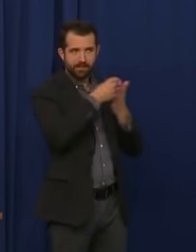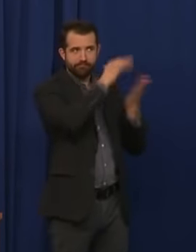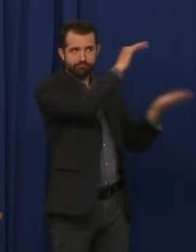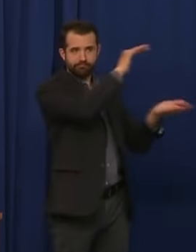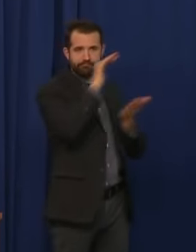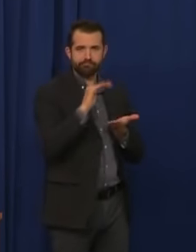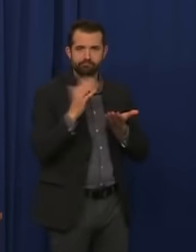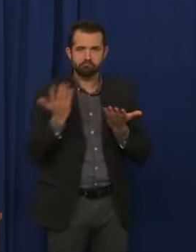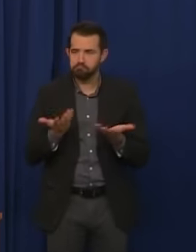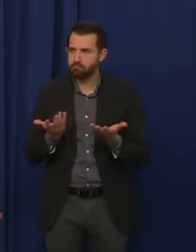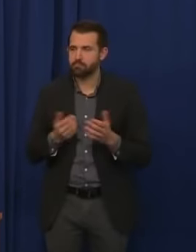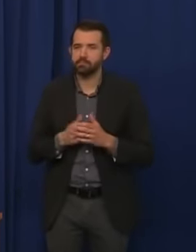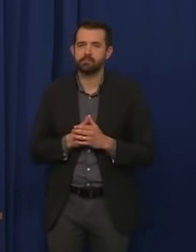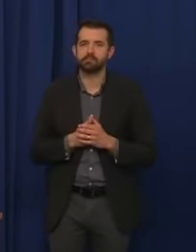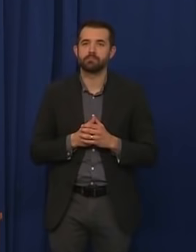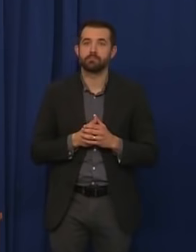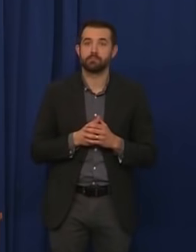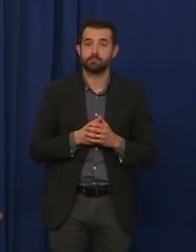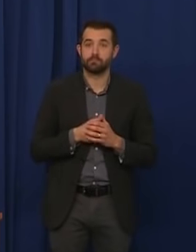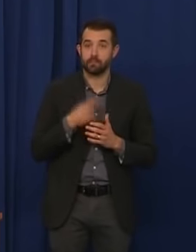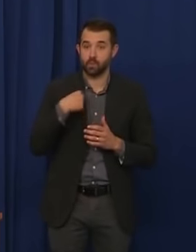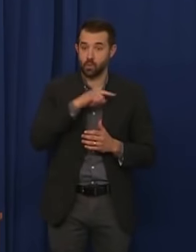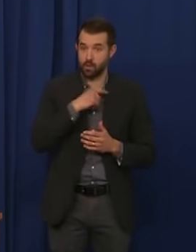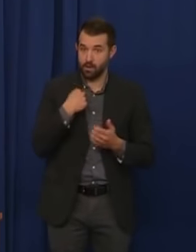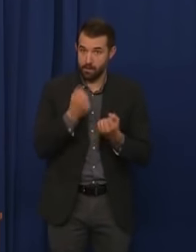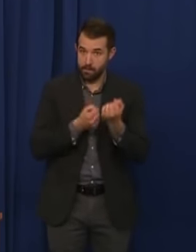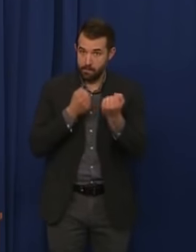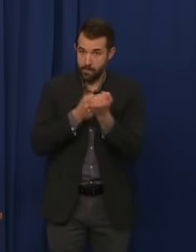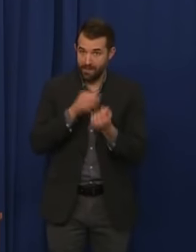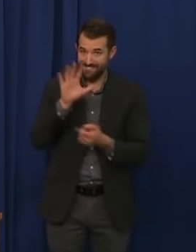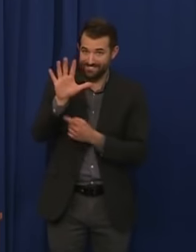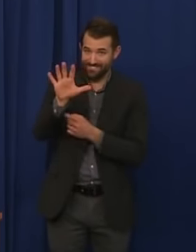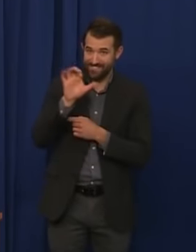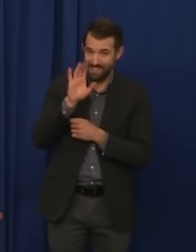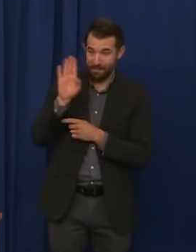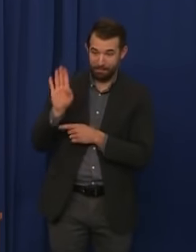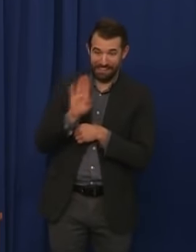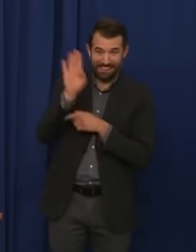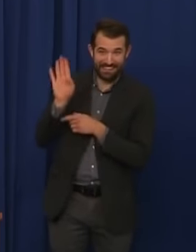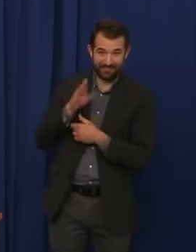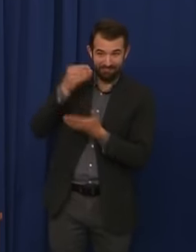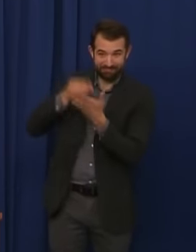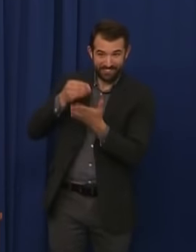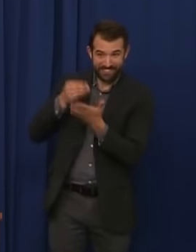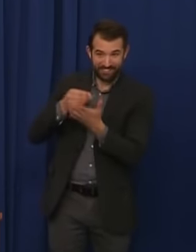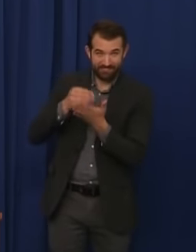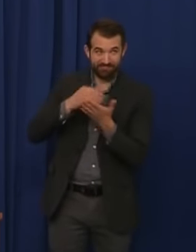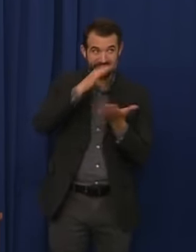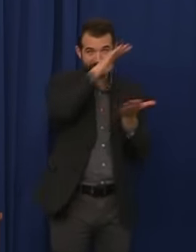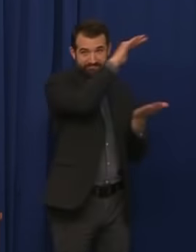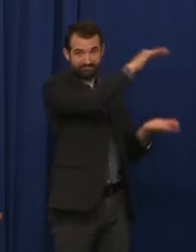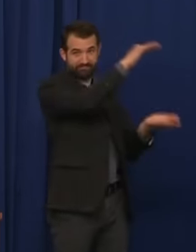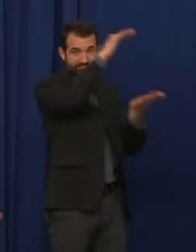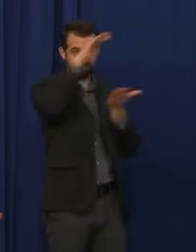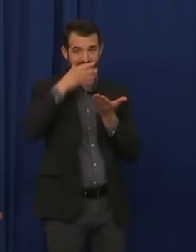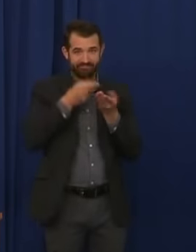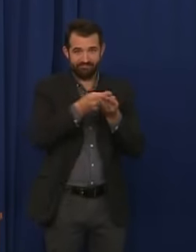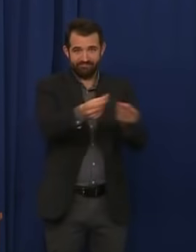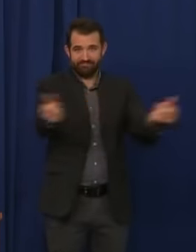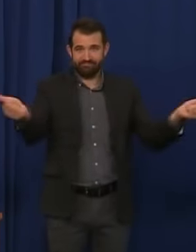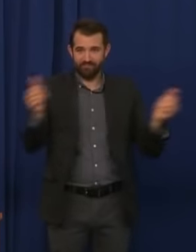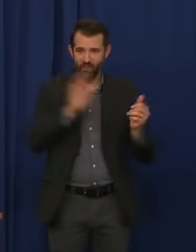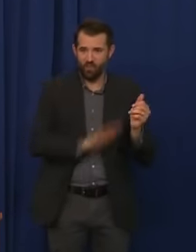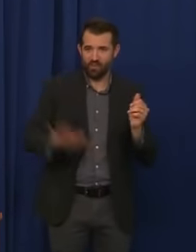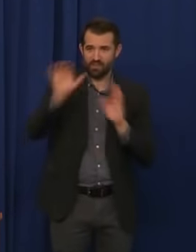support $500 billion money, funds, extra funds, additional funds for the states. And yes, the National Governors Association, which you know